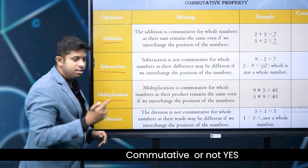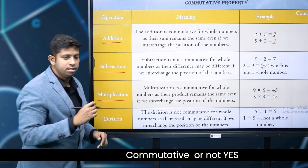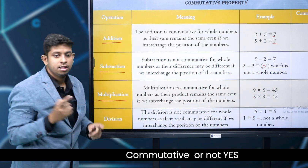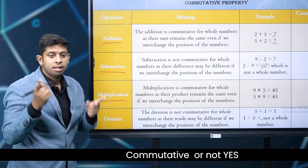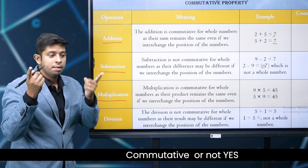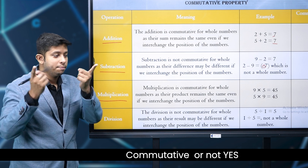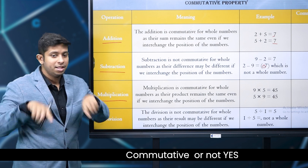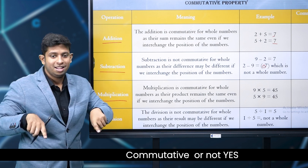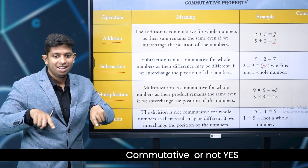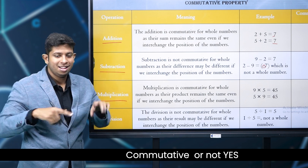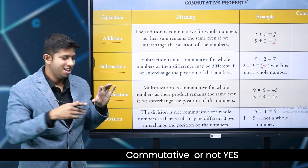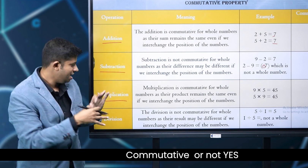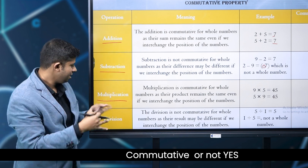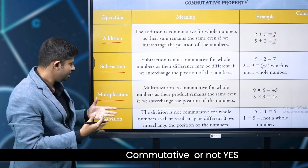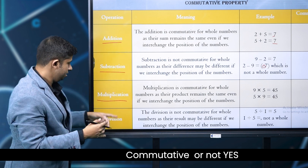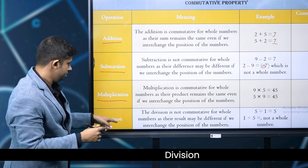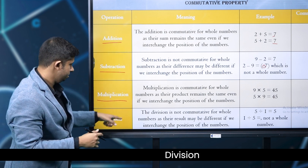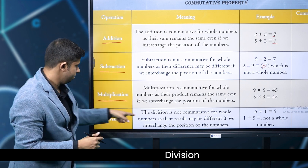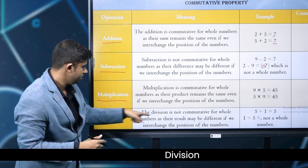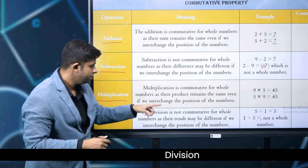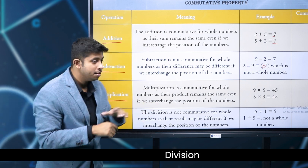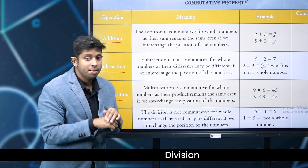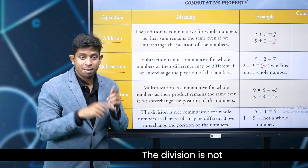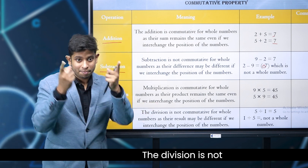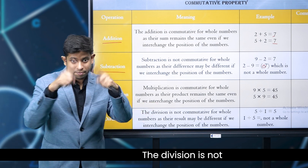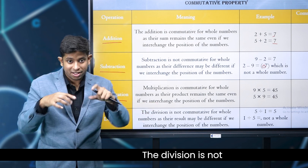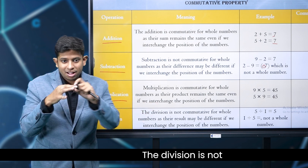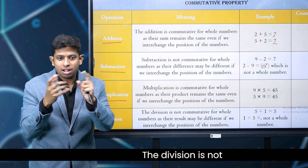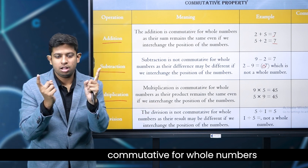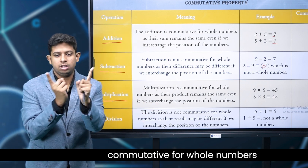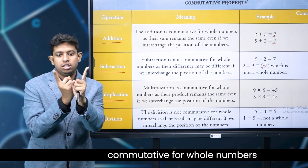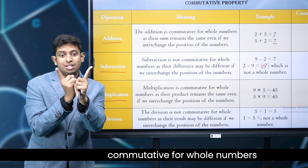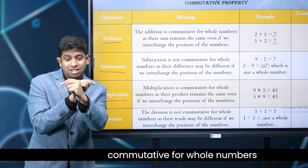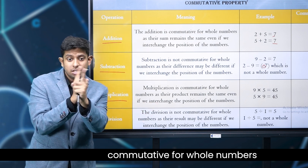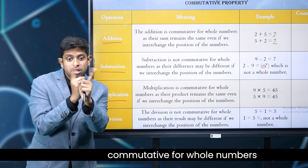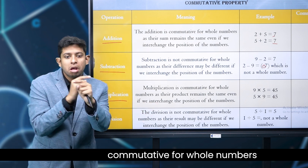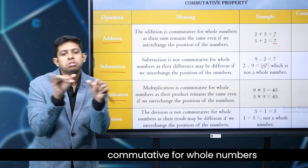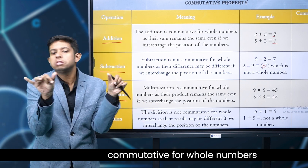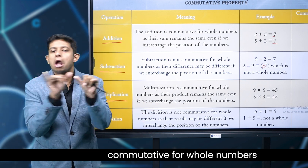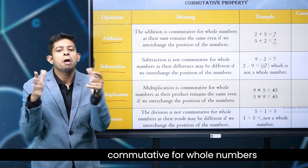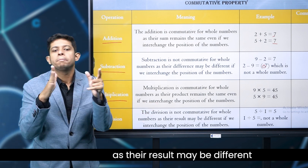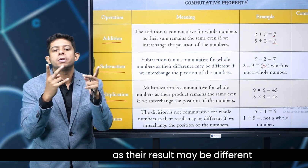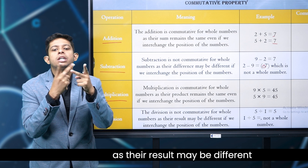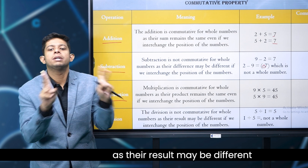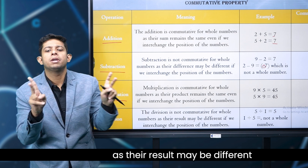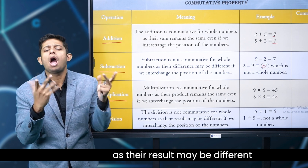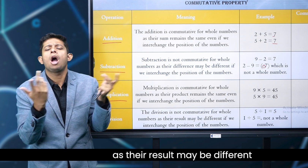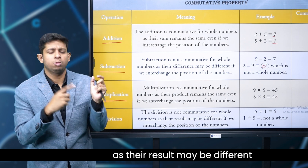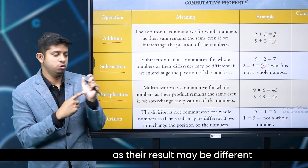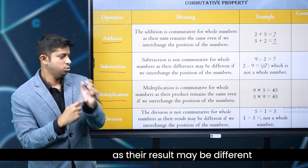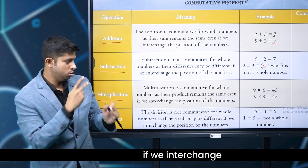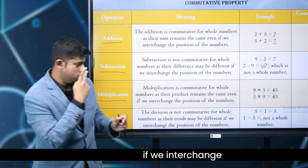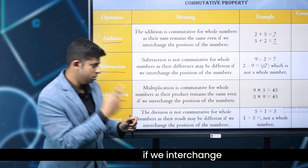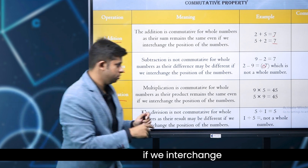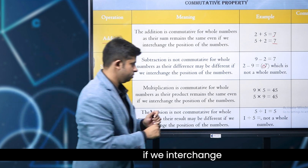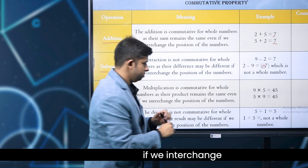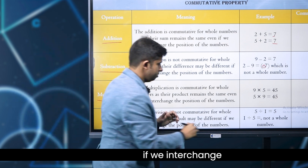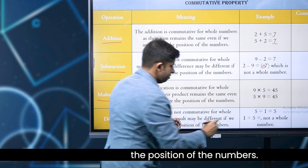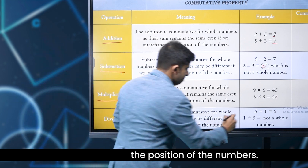Yes. Division. Division is not commutative for whole numbers as the result may be different if we interchange the